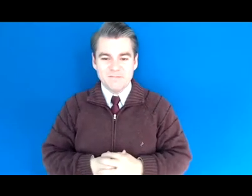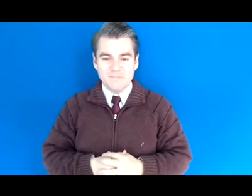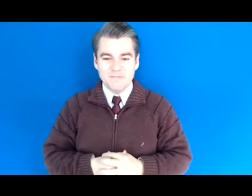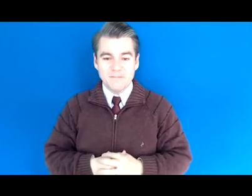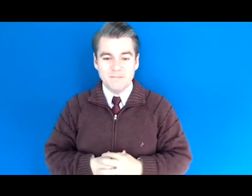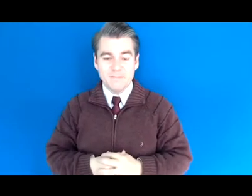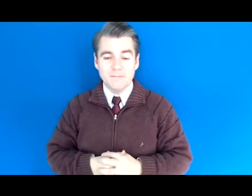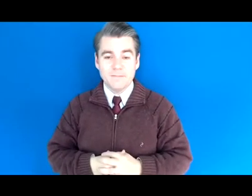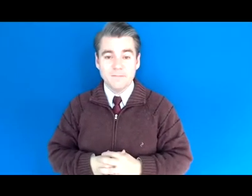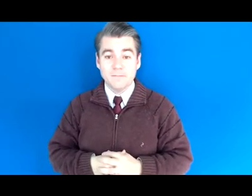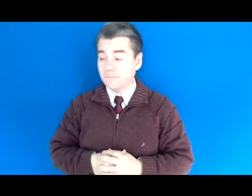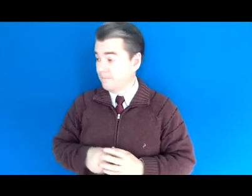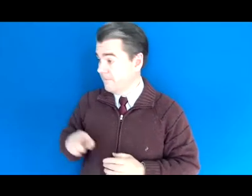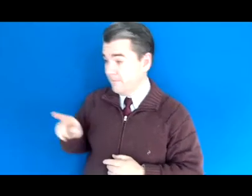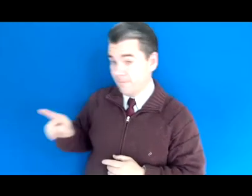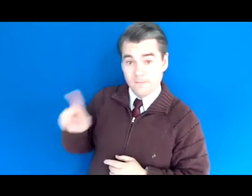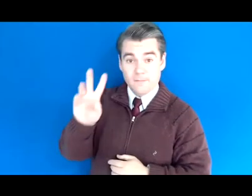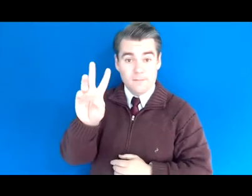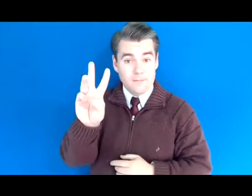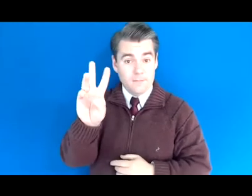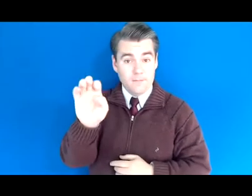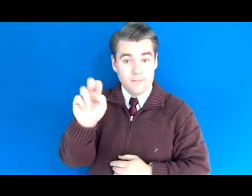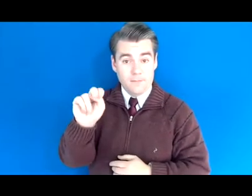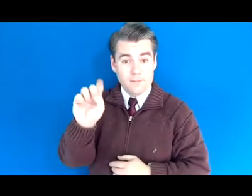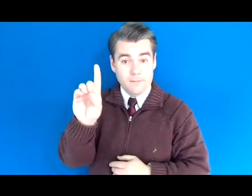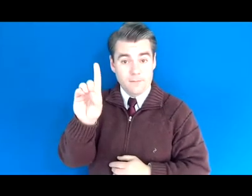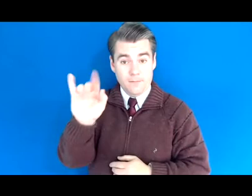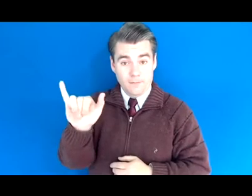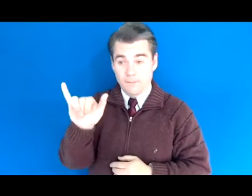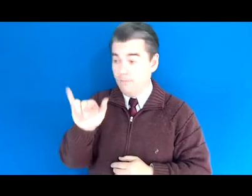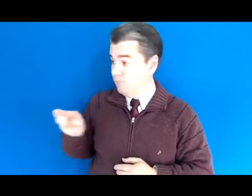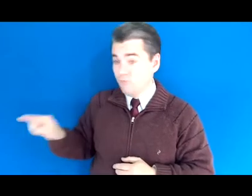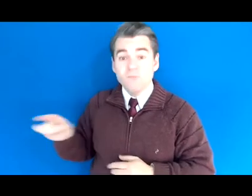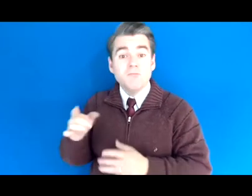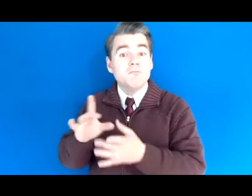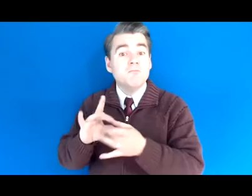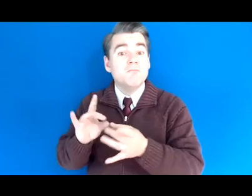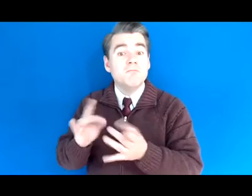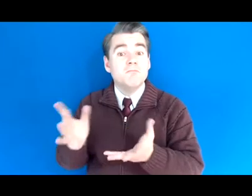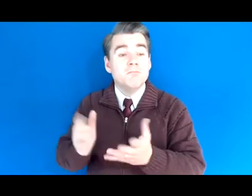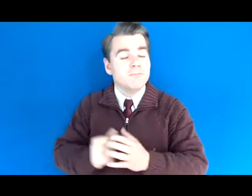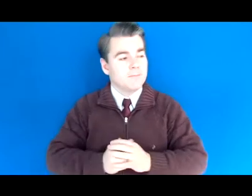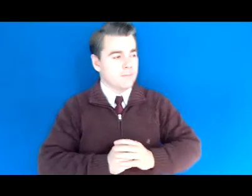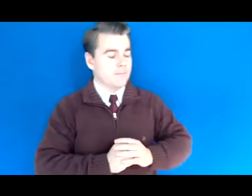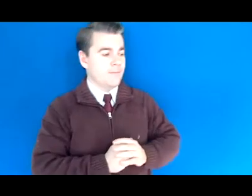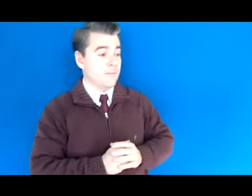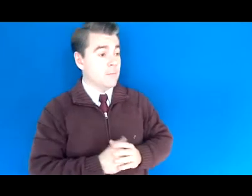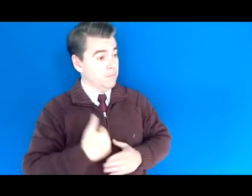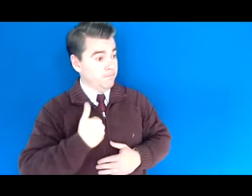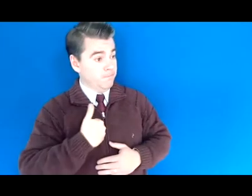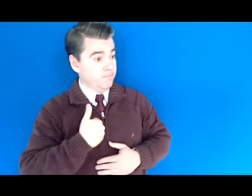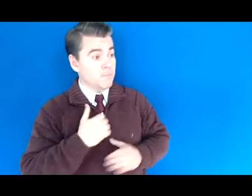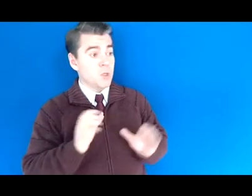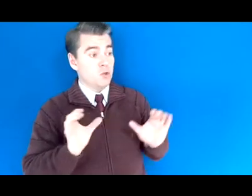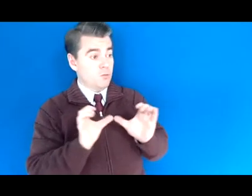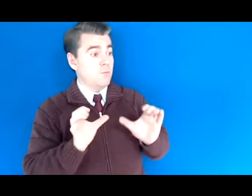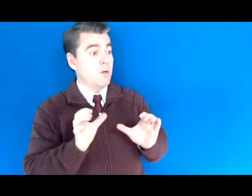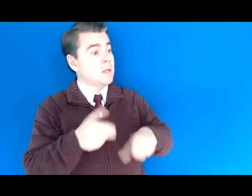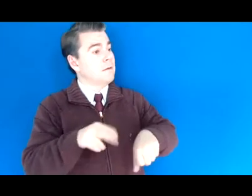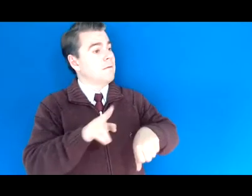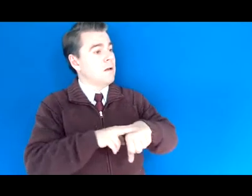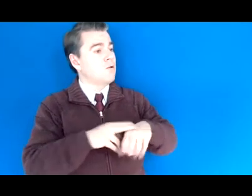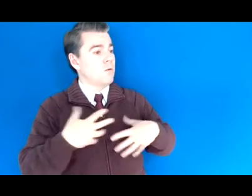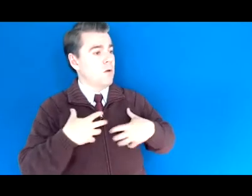This is from Wendy, and Wendy says, I am a certified natural health professional who